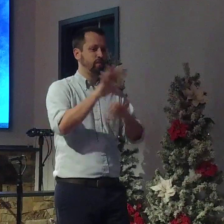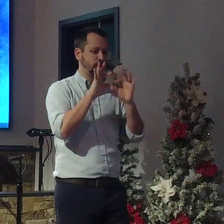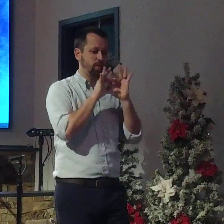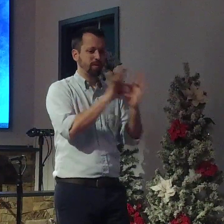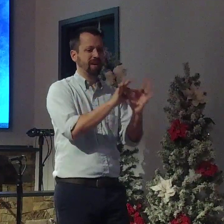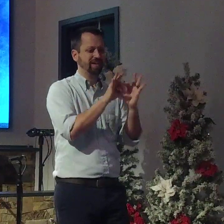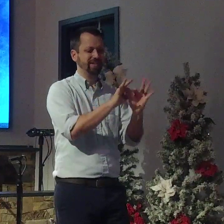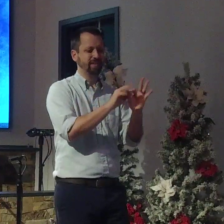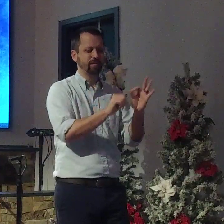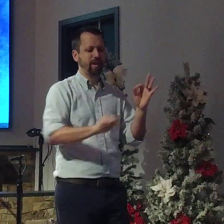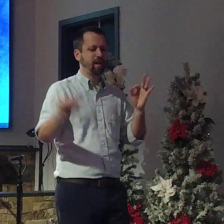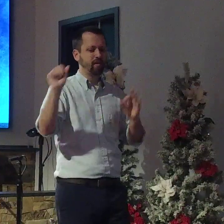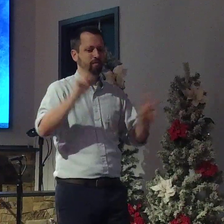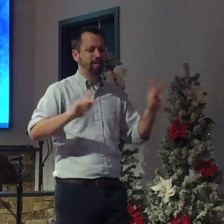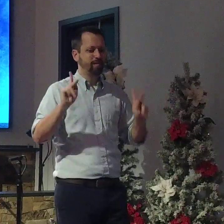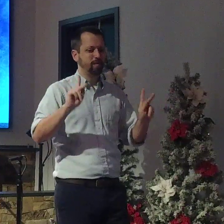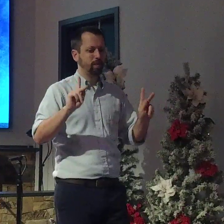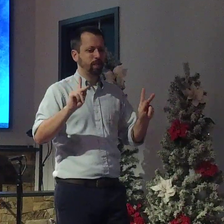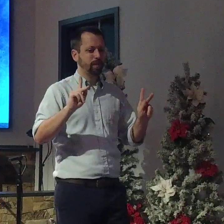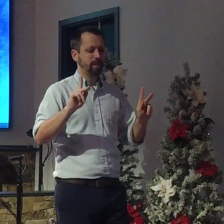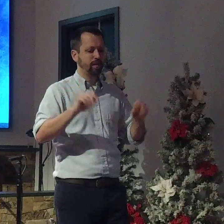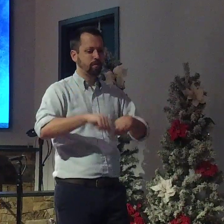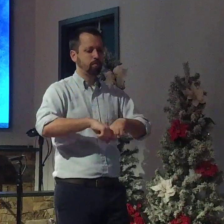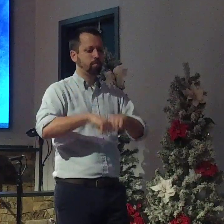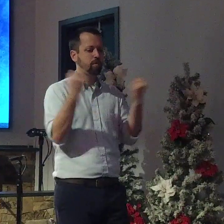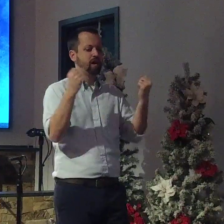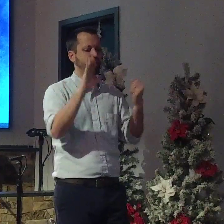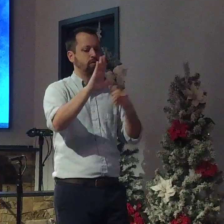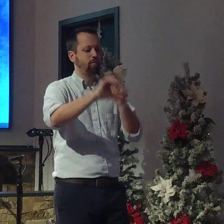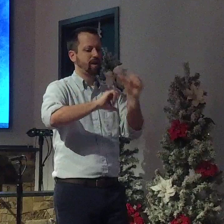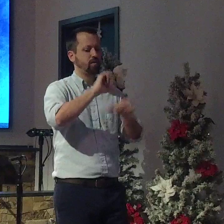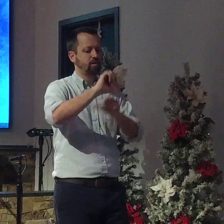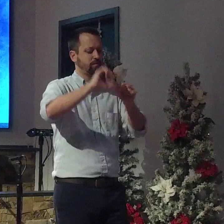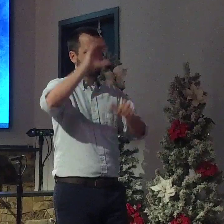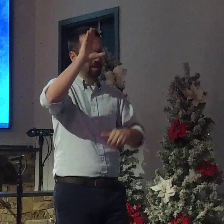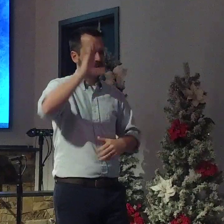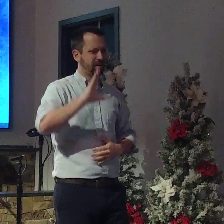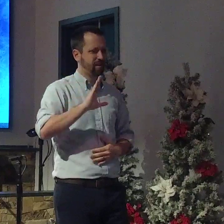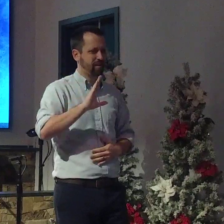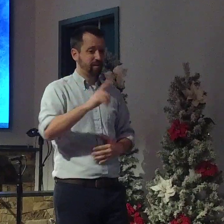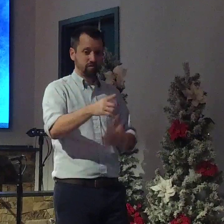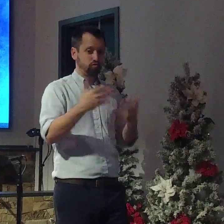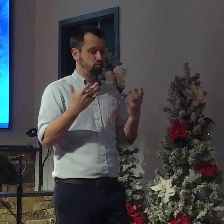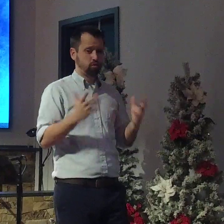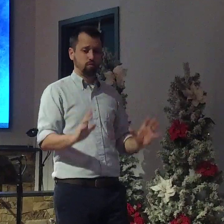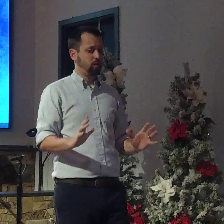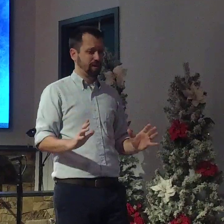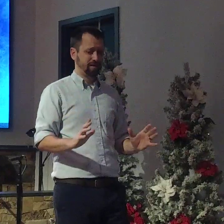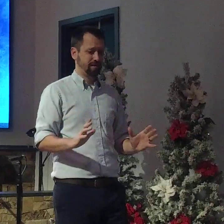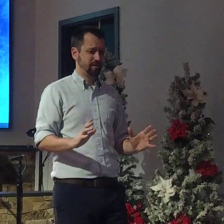Beach, walk in the Spirit and you will not fulfill the lust of the flesh.